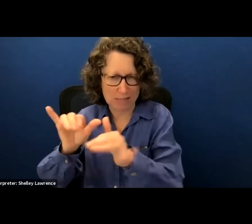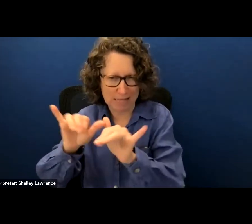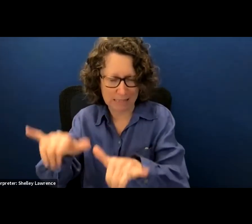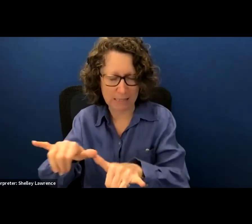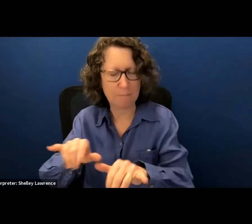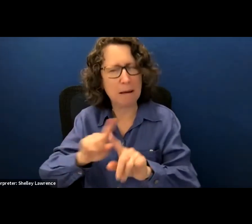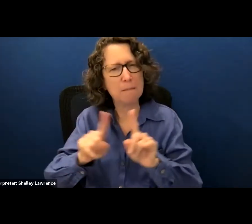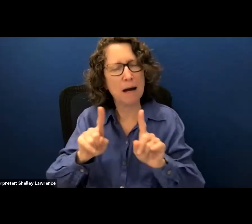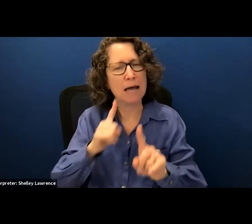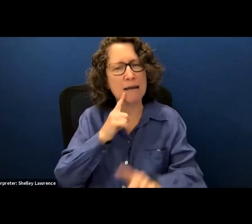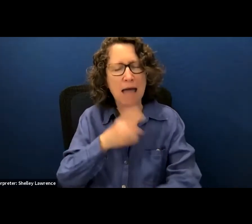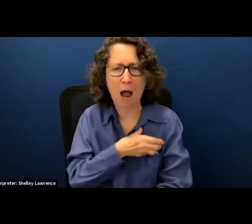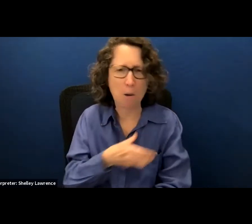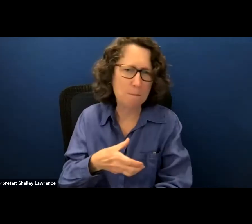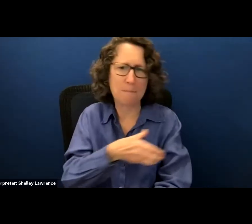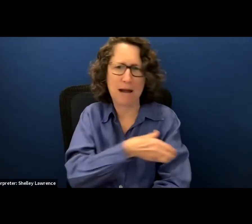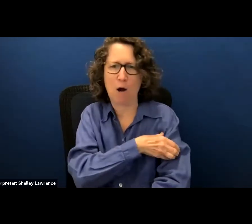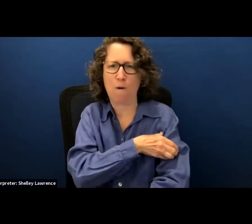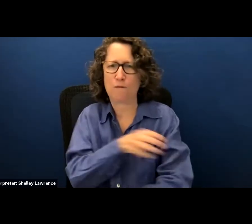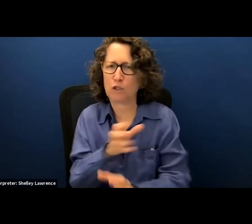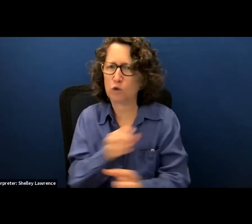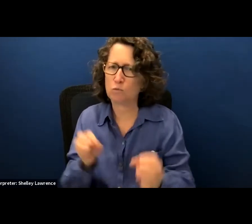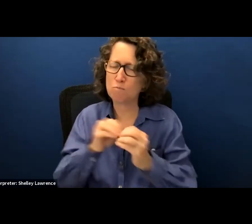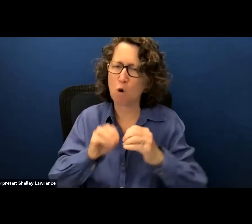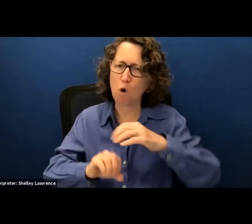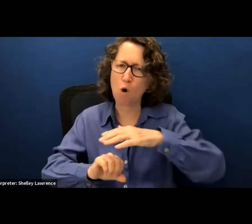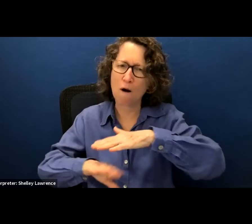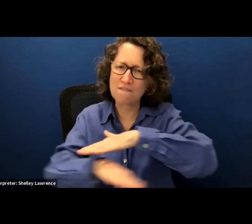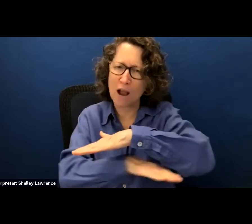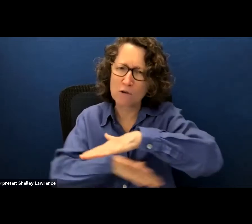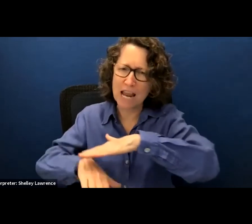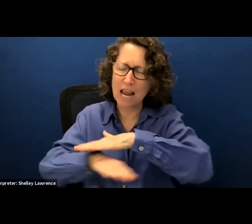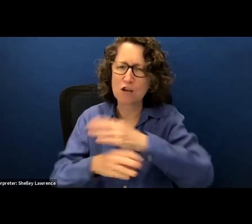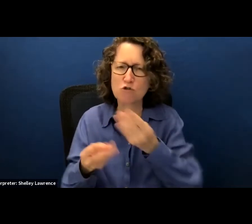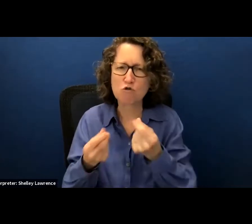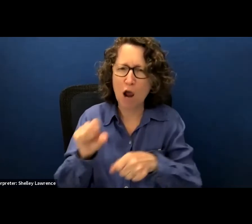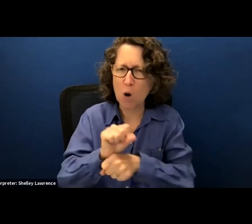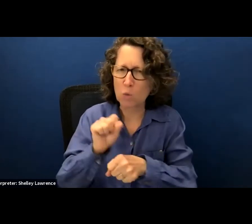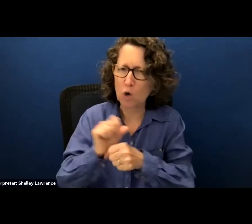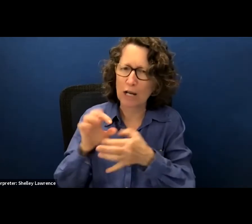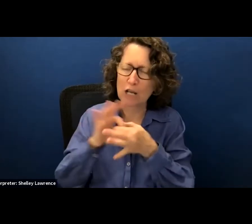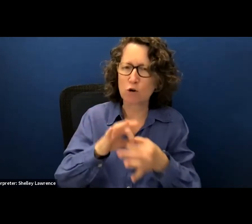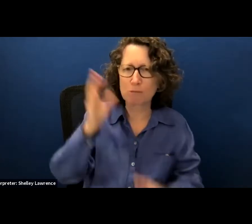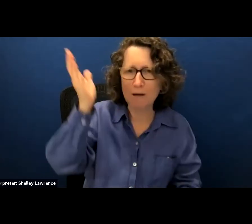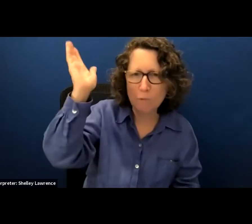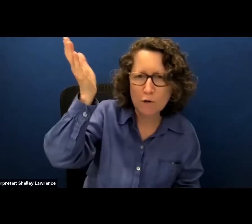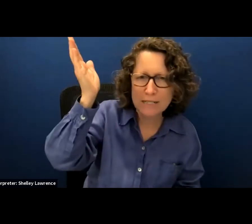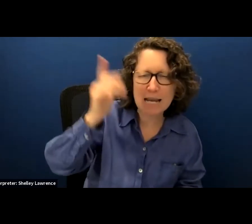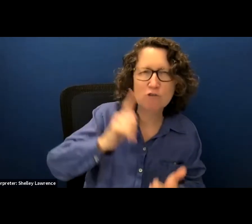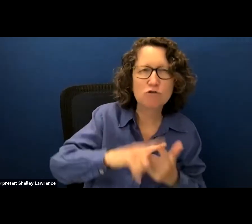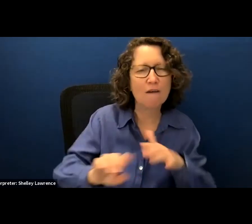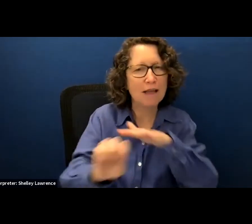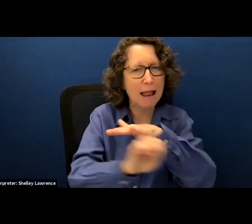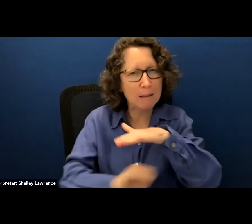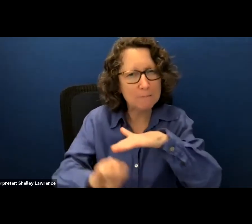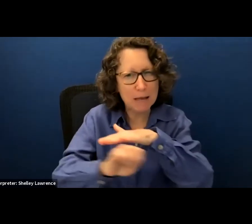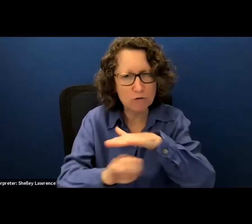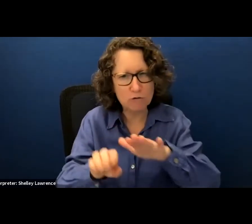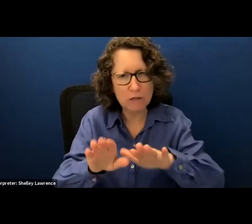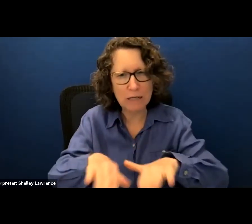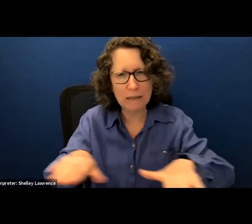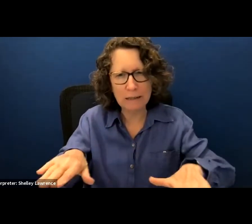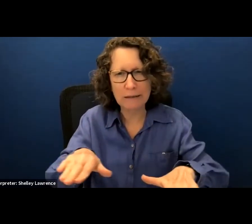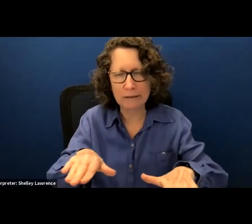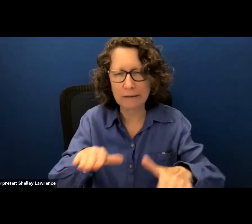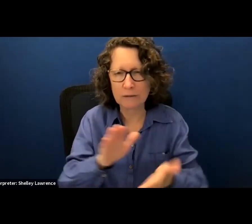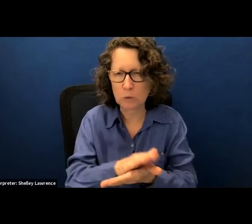However, how powerful to do more foundational groundwork in terms of presentation at the elementary level. And